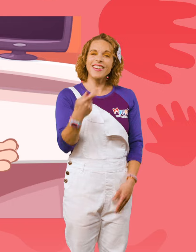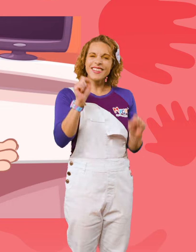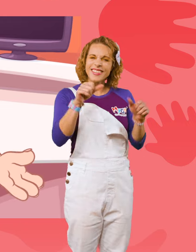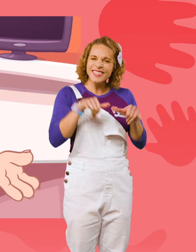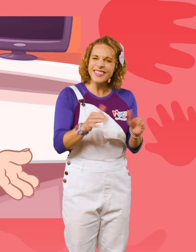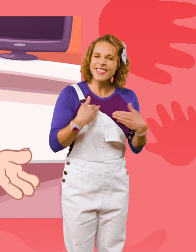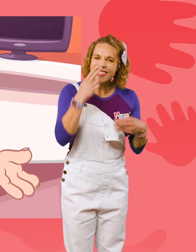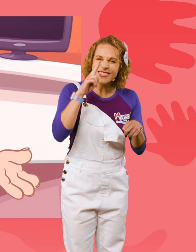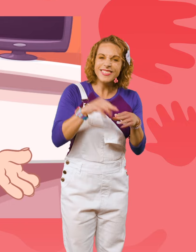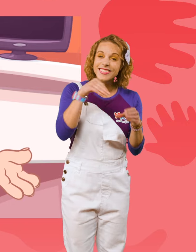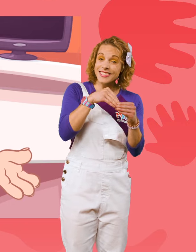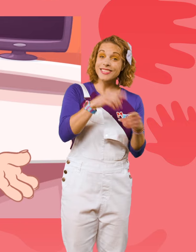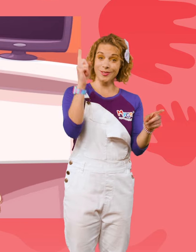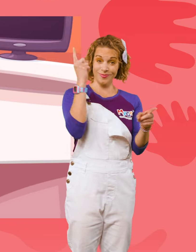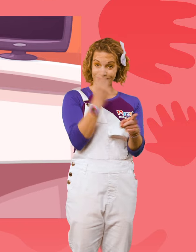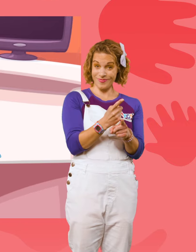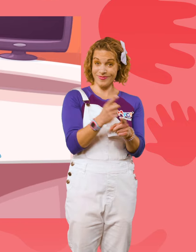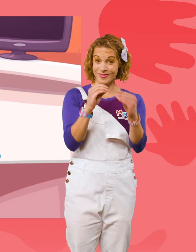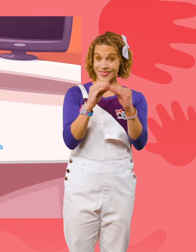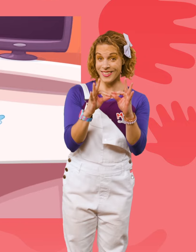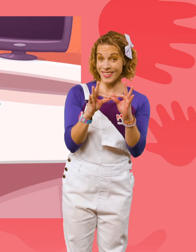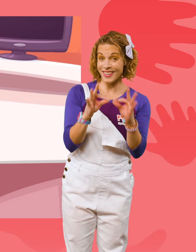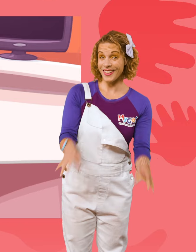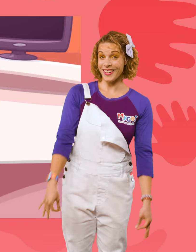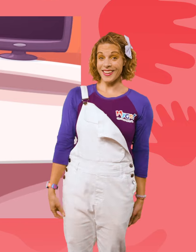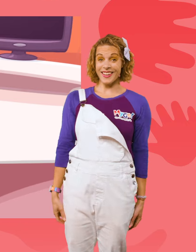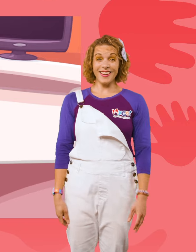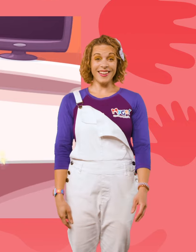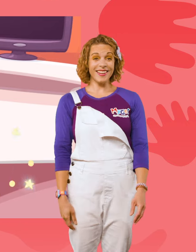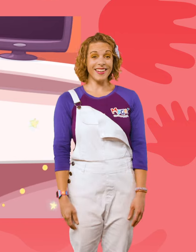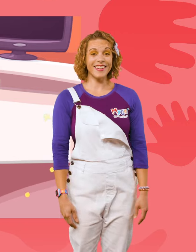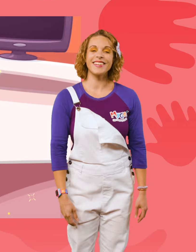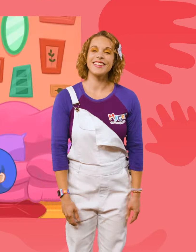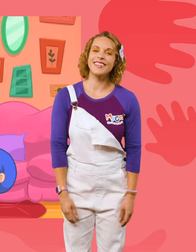still have fun inside, right, Telefox?